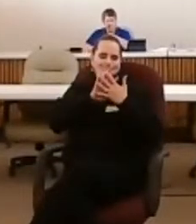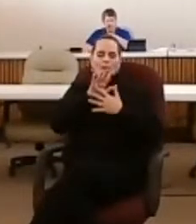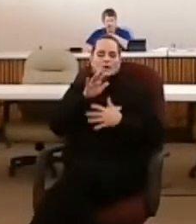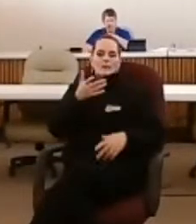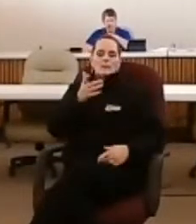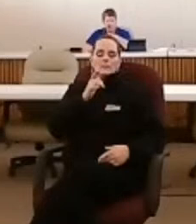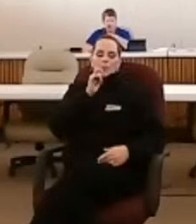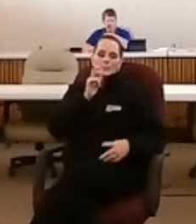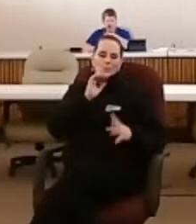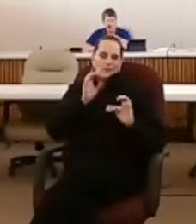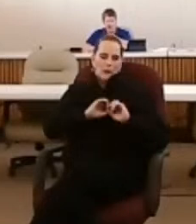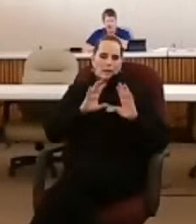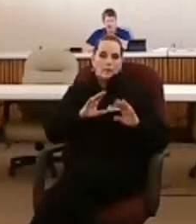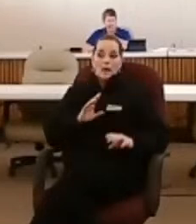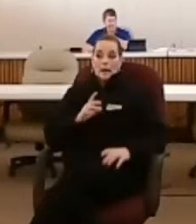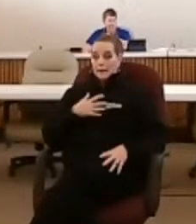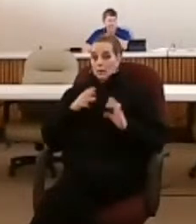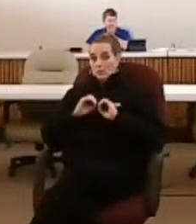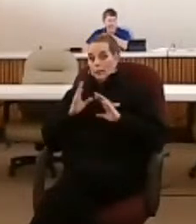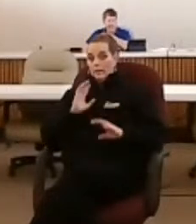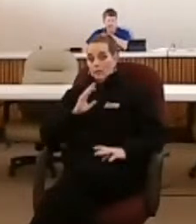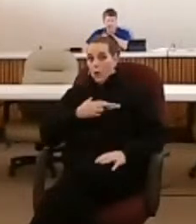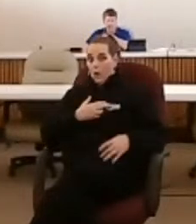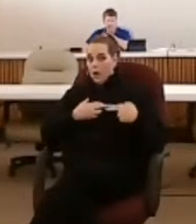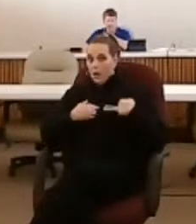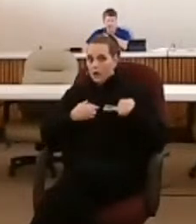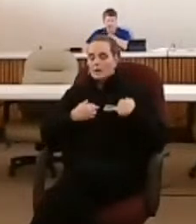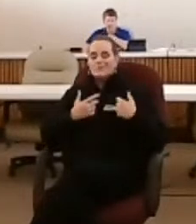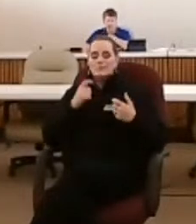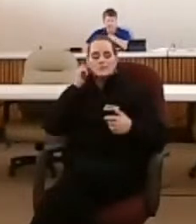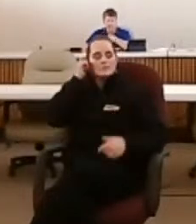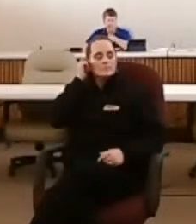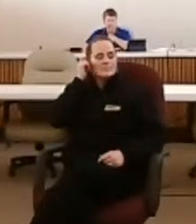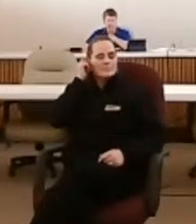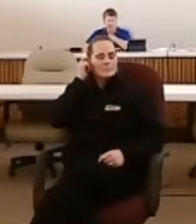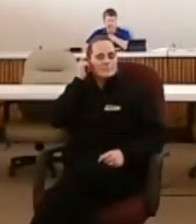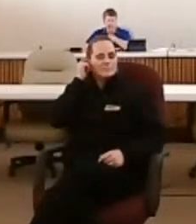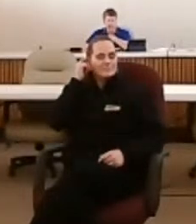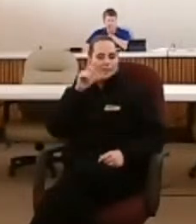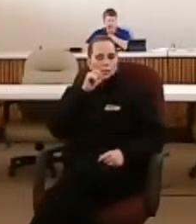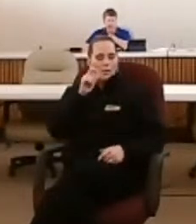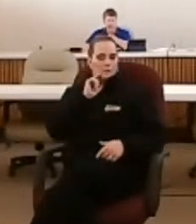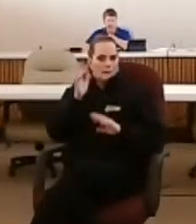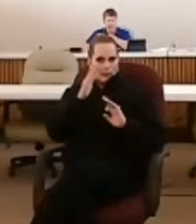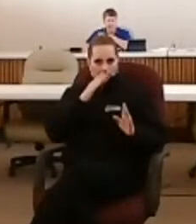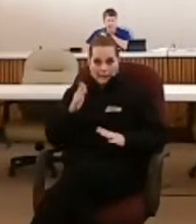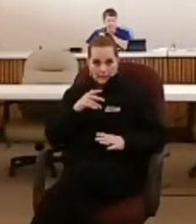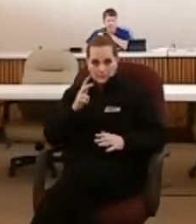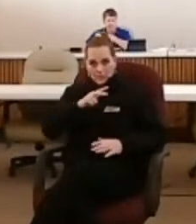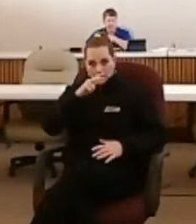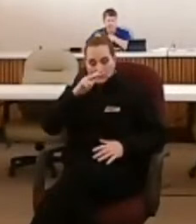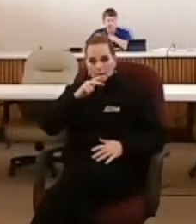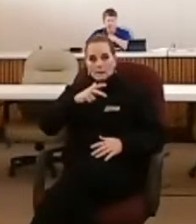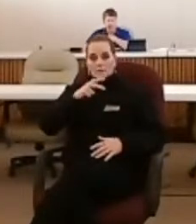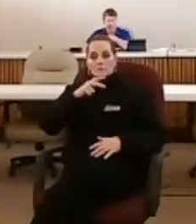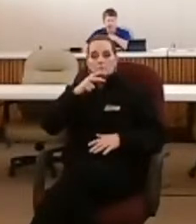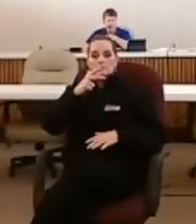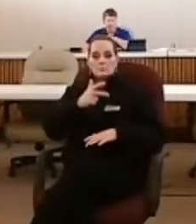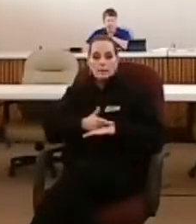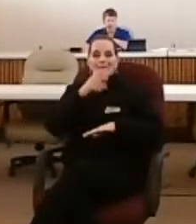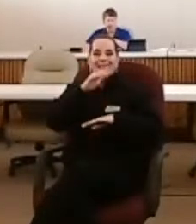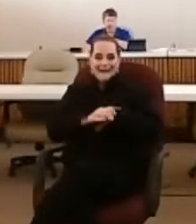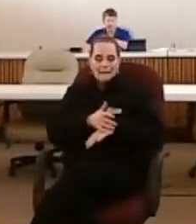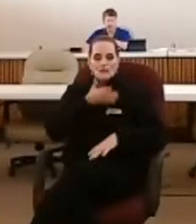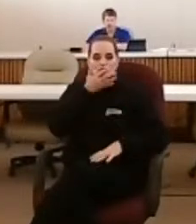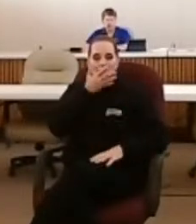was pretty clear to us that that wasn't the intent, that you could park there. But with the way the law